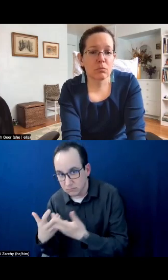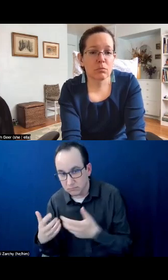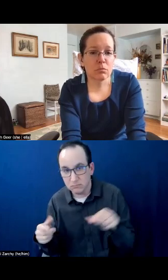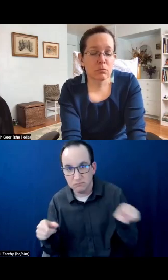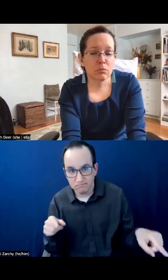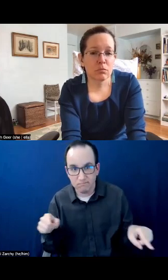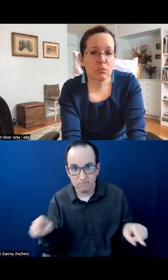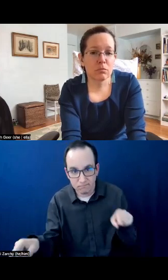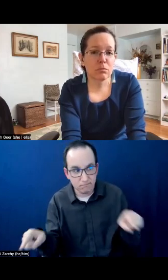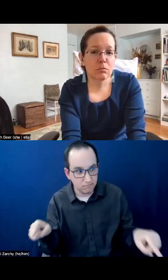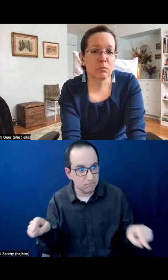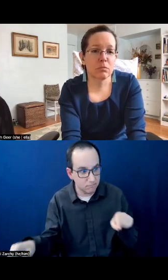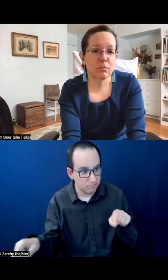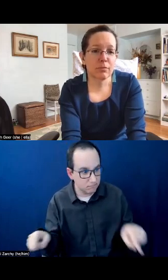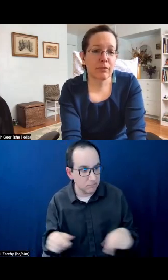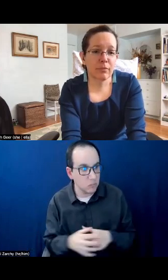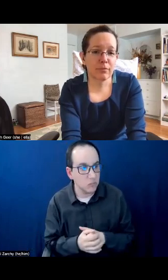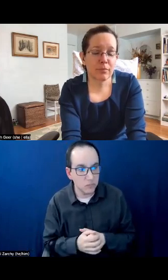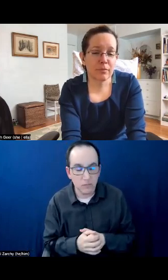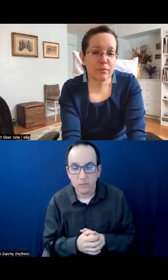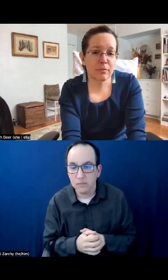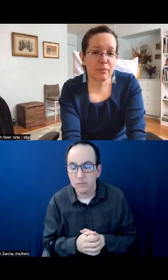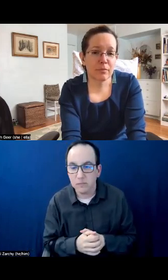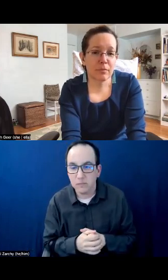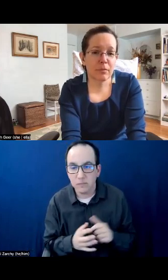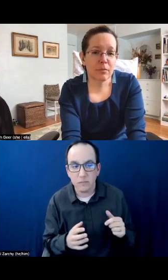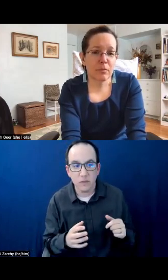spaces for those objects.